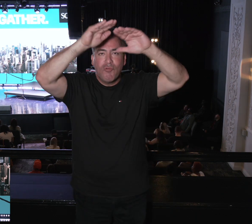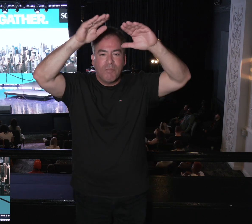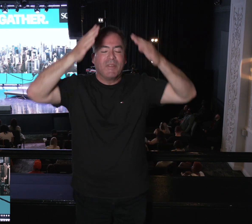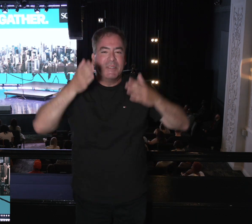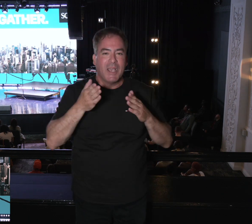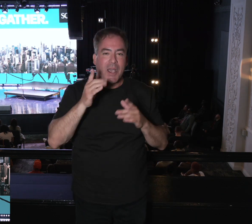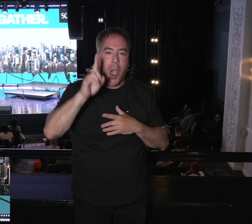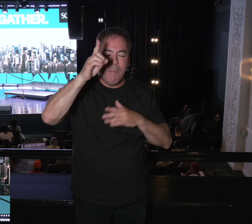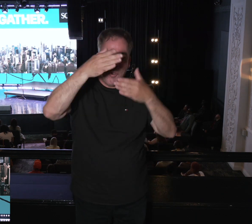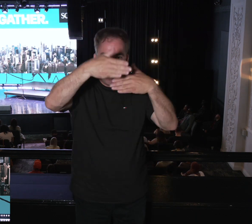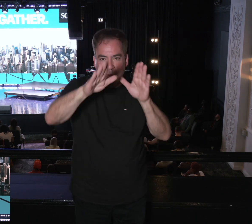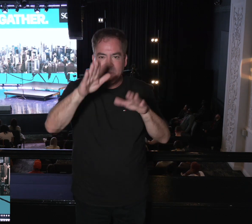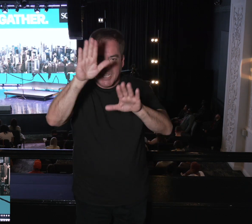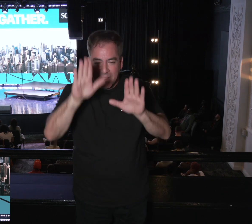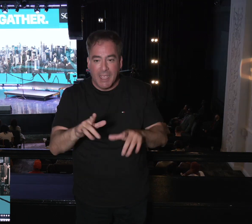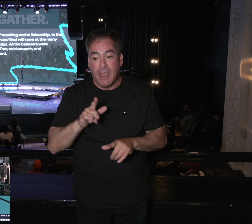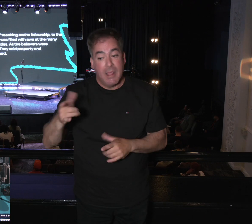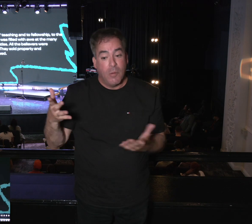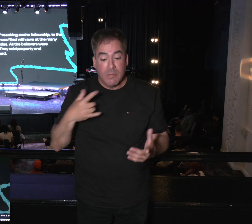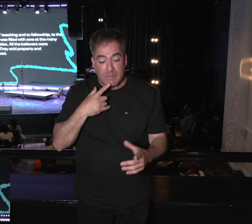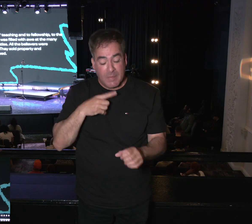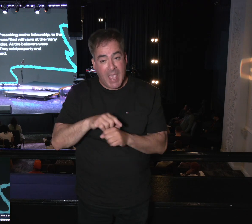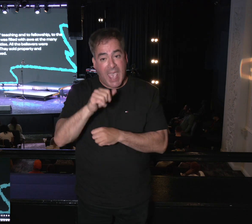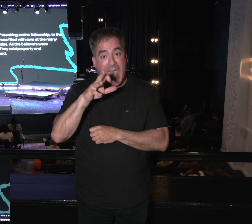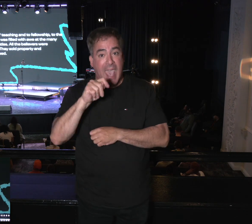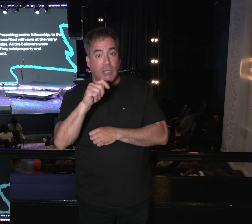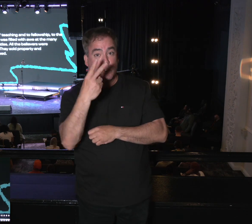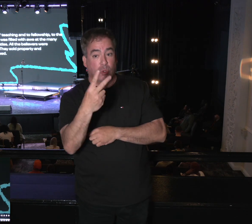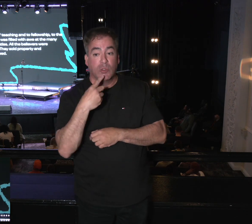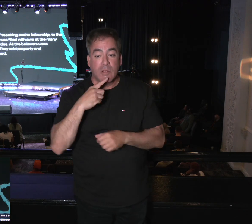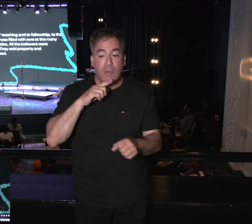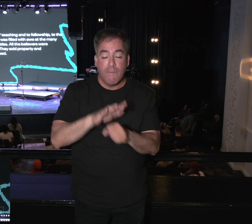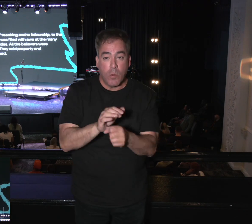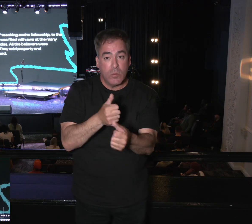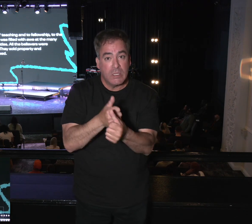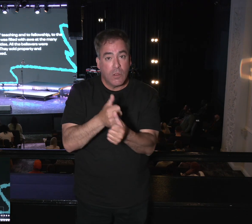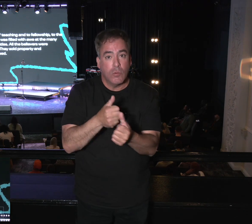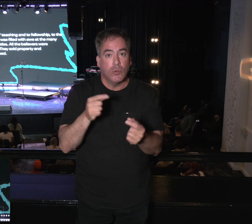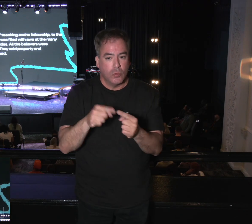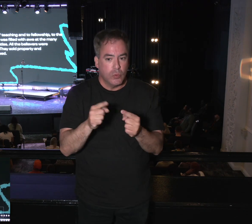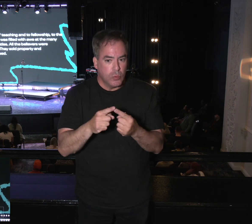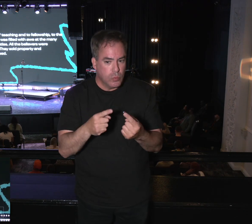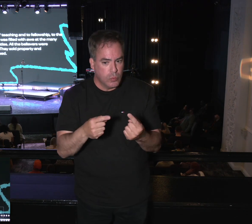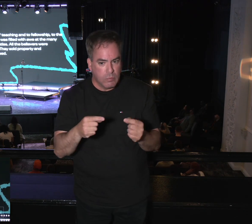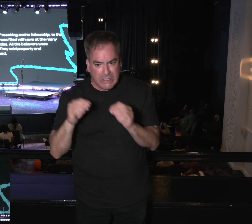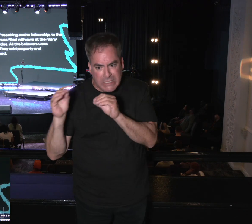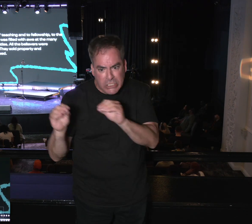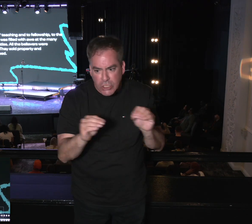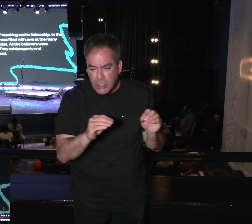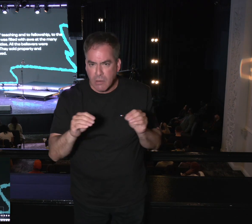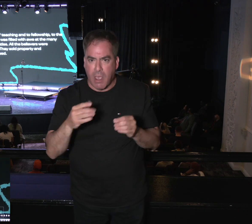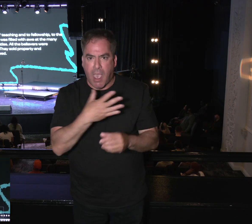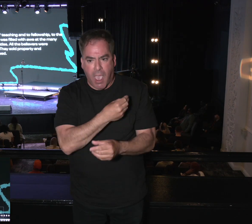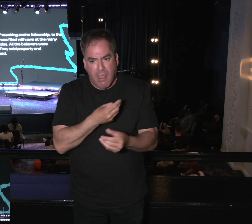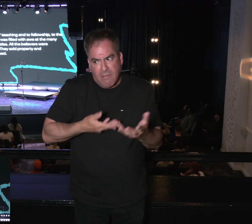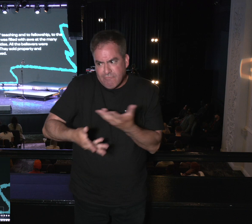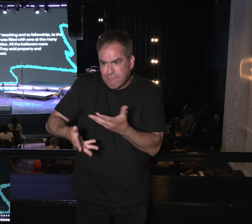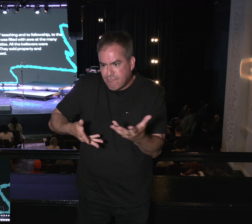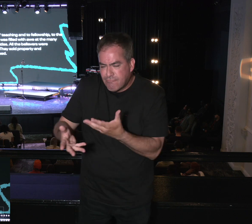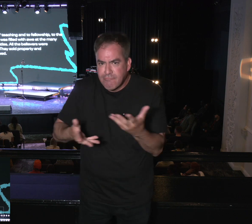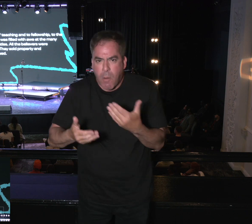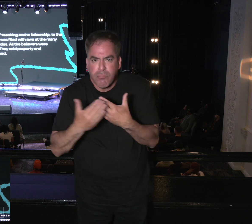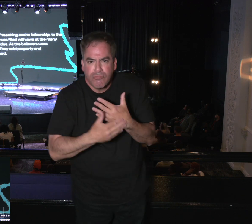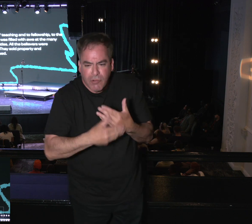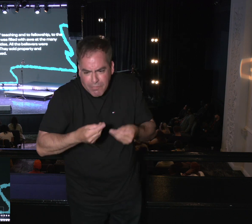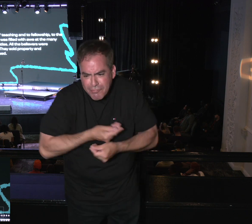Acts 2:42 says, they devoted themselves to the apostles' teaching and to fellowship, to the breaking of bread and to prayer.